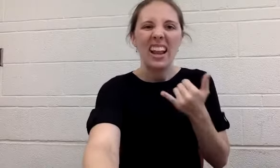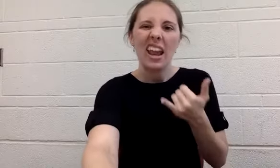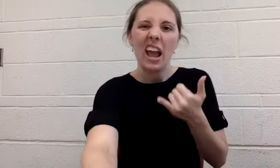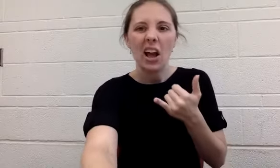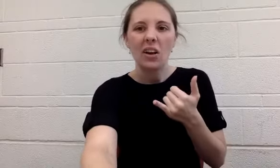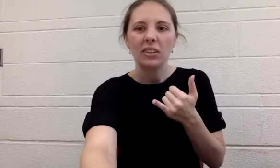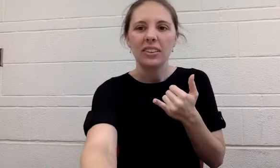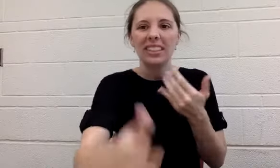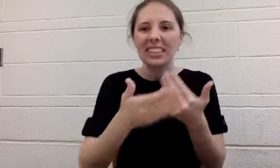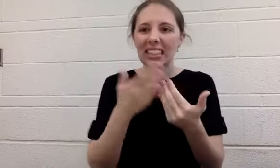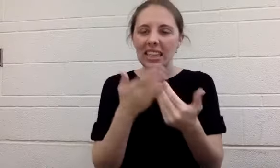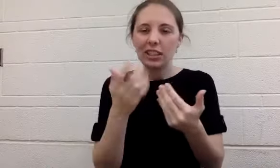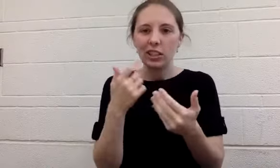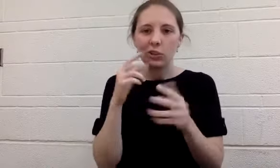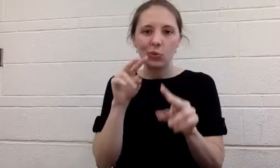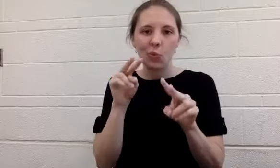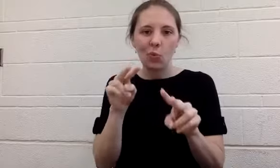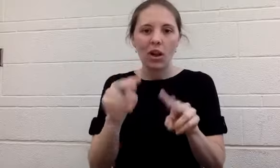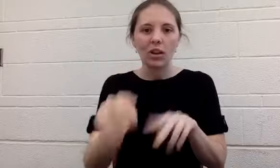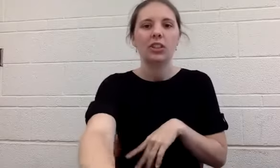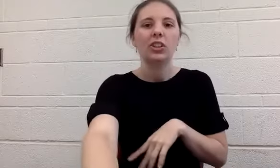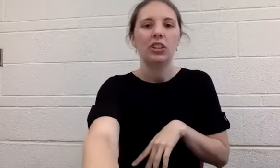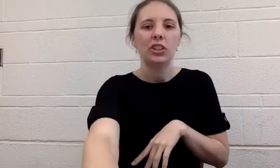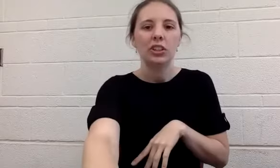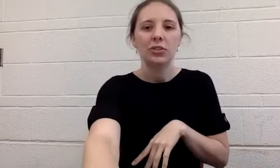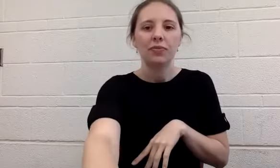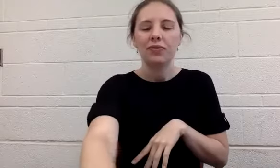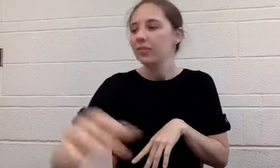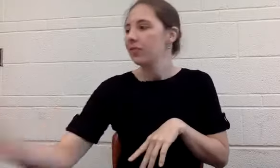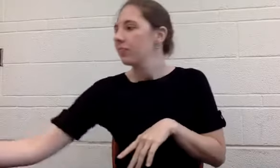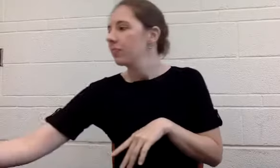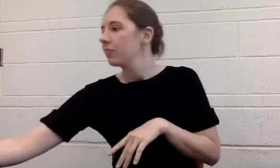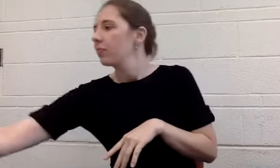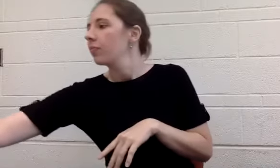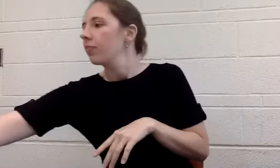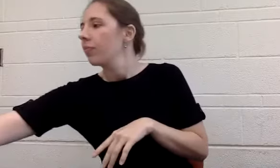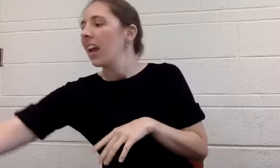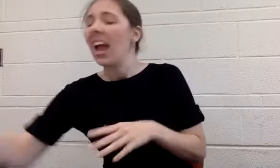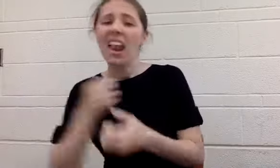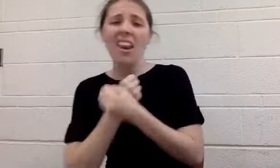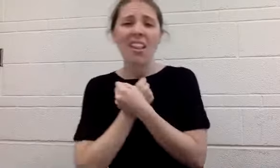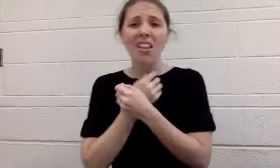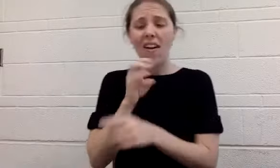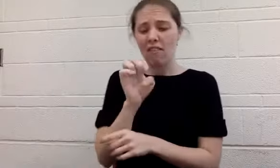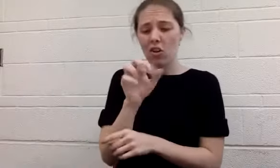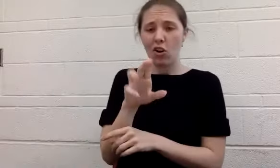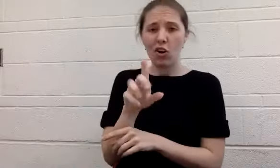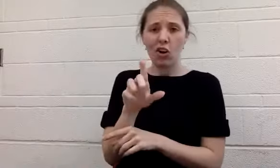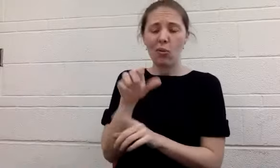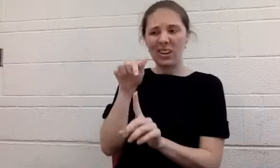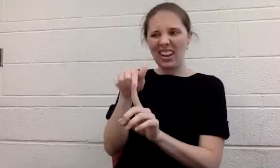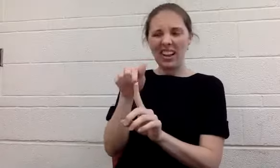in age, where I was no longer legally responsible for, the pickles he would get